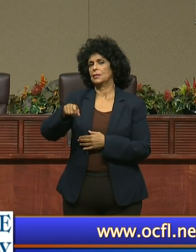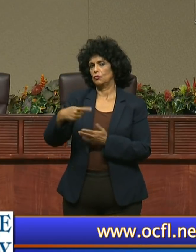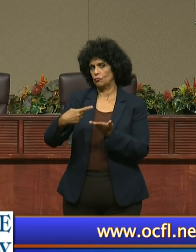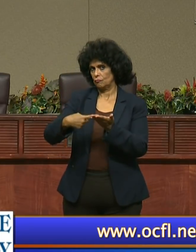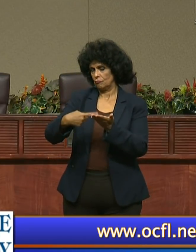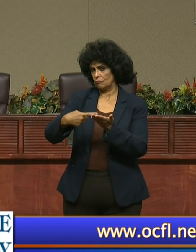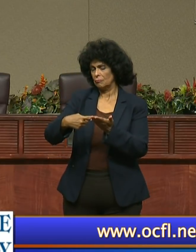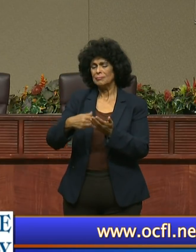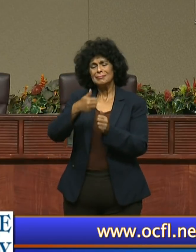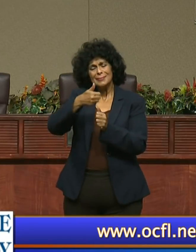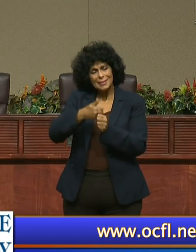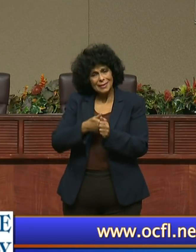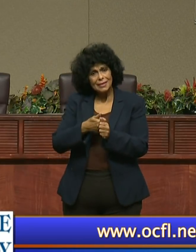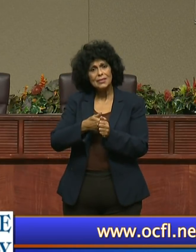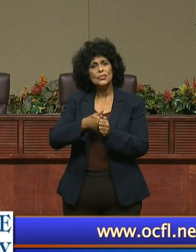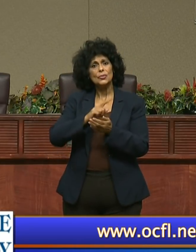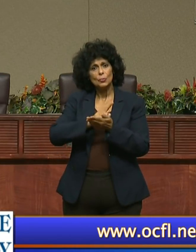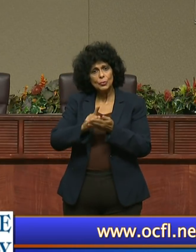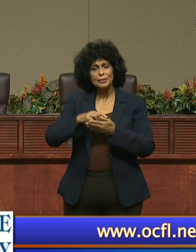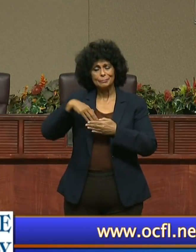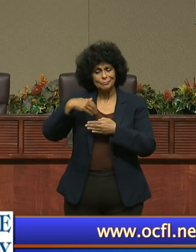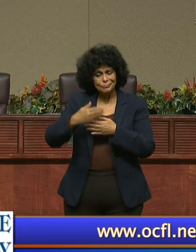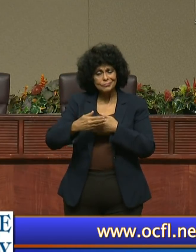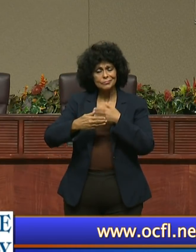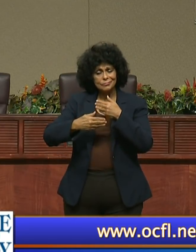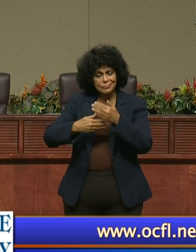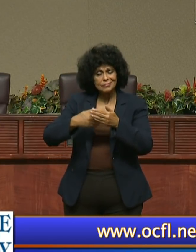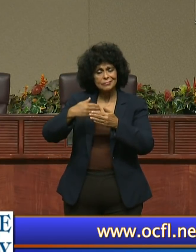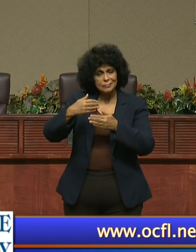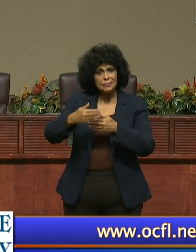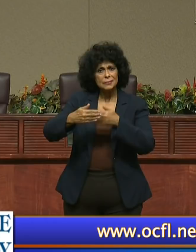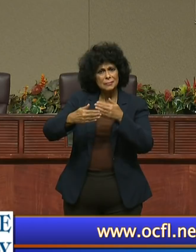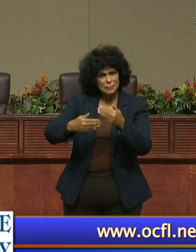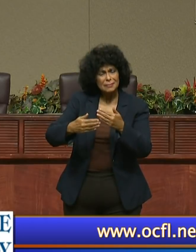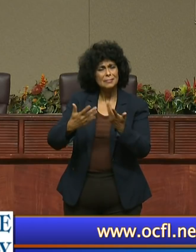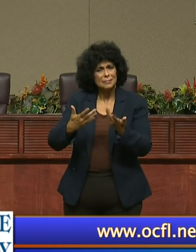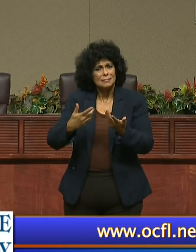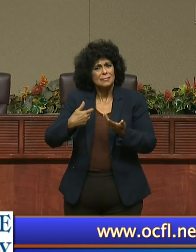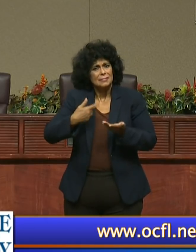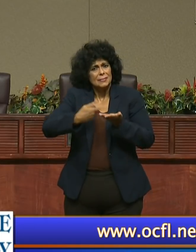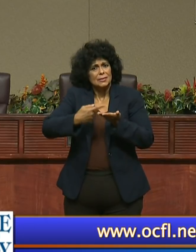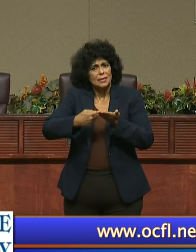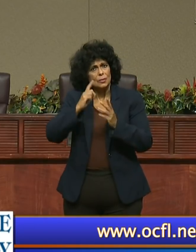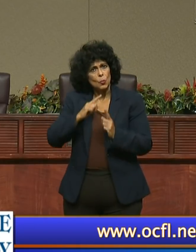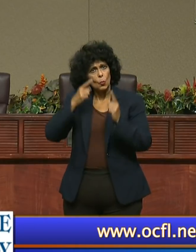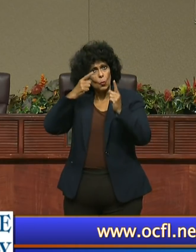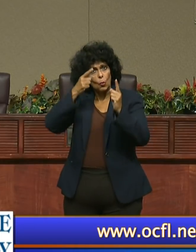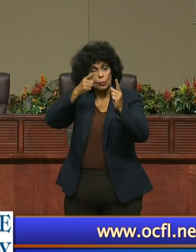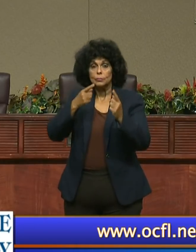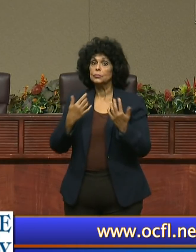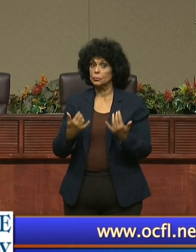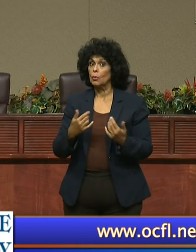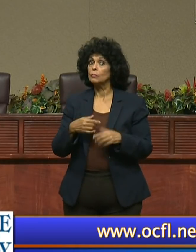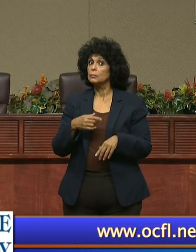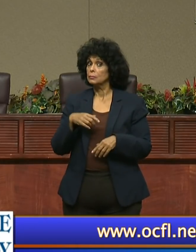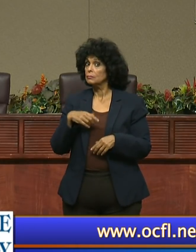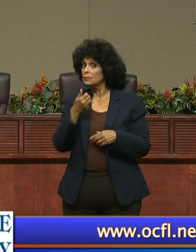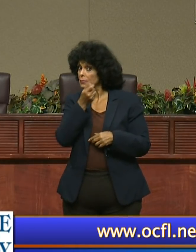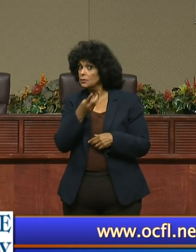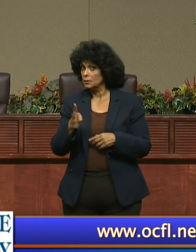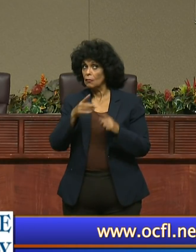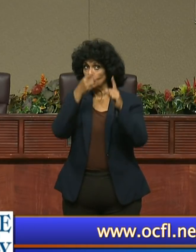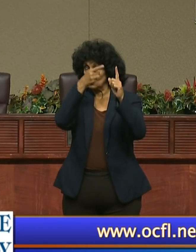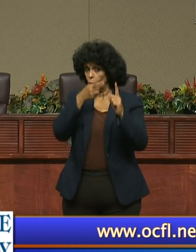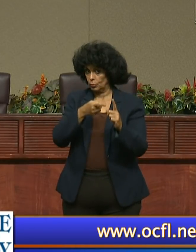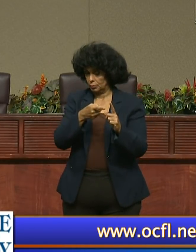I try to, at the beginning of the week, talk about the goals for the week. And so we have multiple goals. Of course, this week